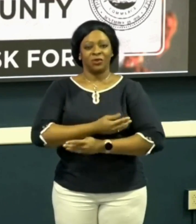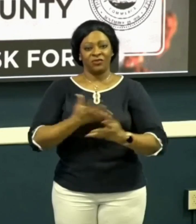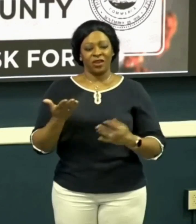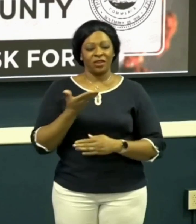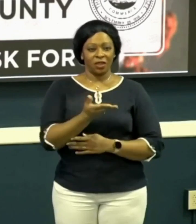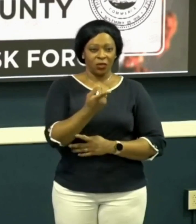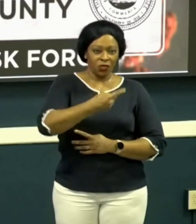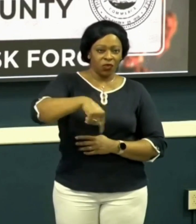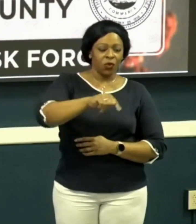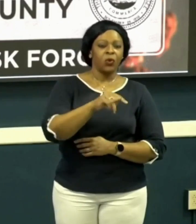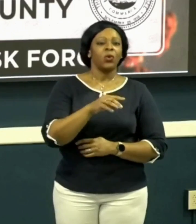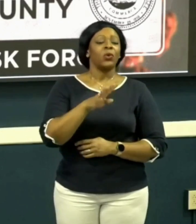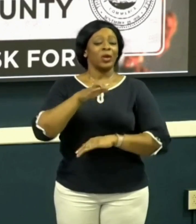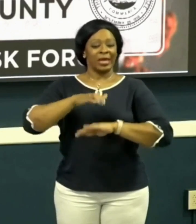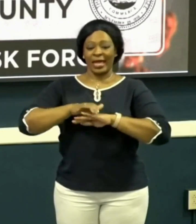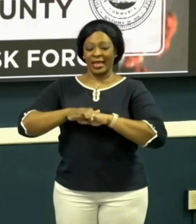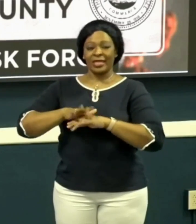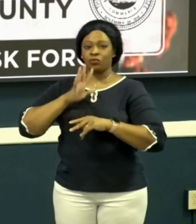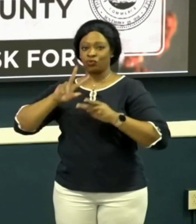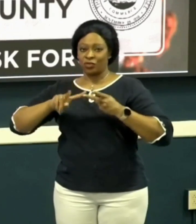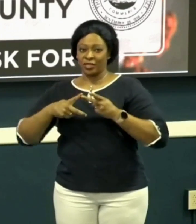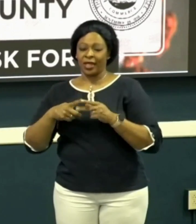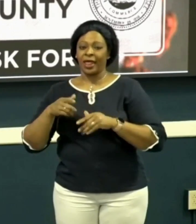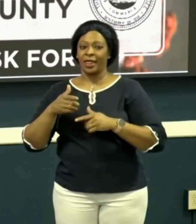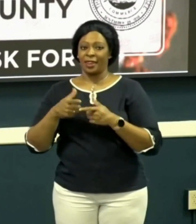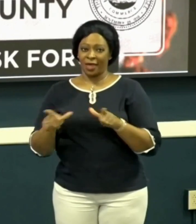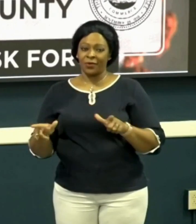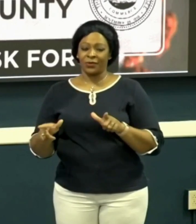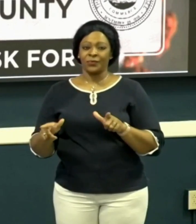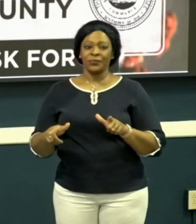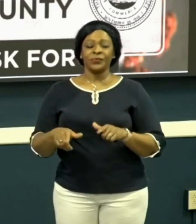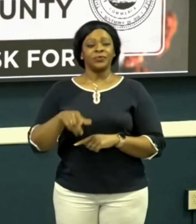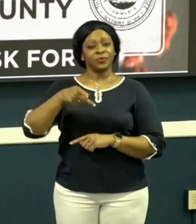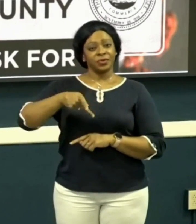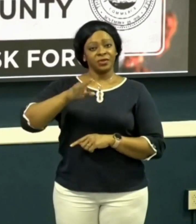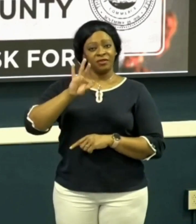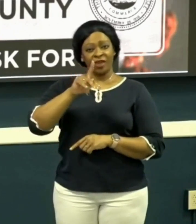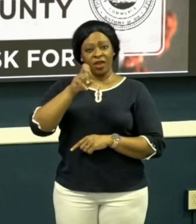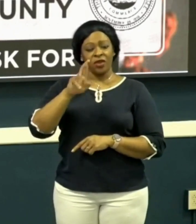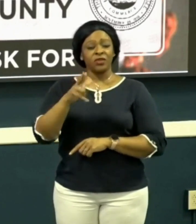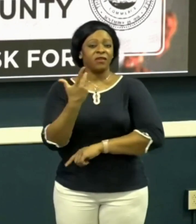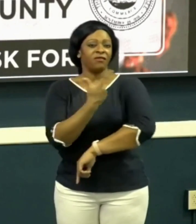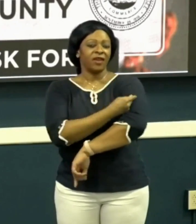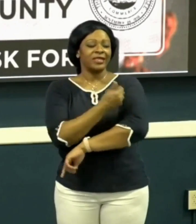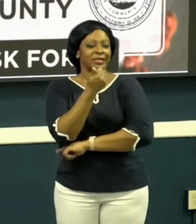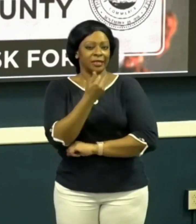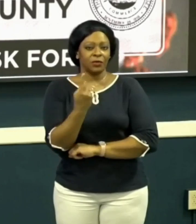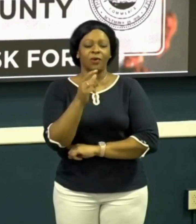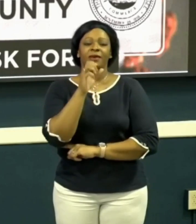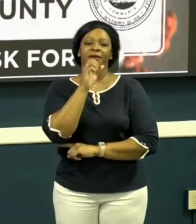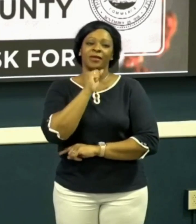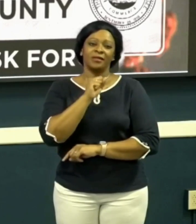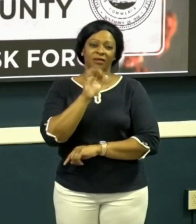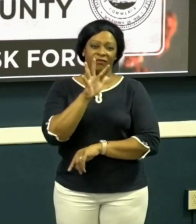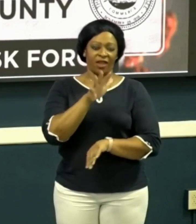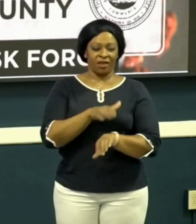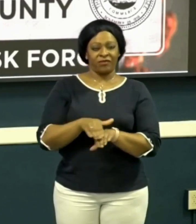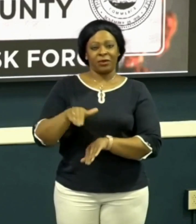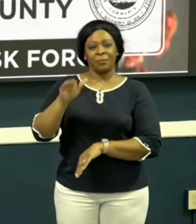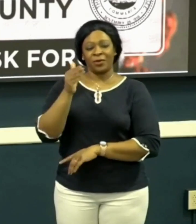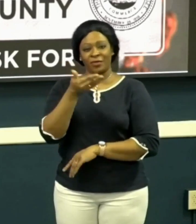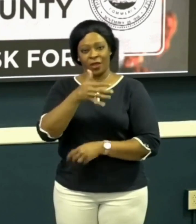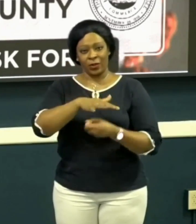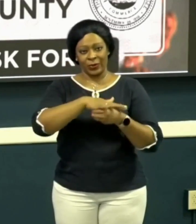provided for those for whom English is a second language. Pfizer vaccine will be provided for anyone age 5 years and